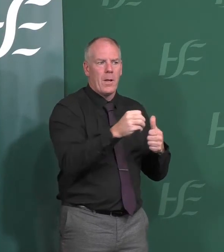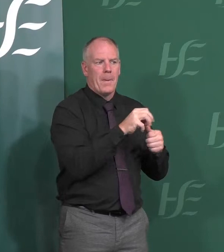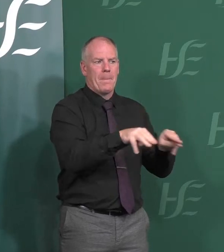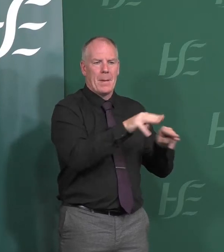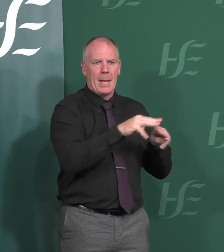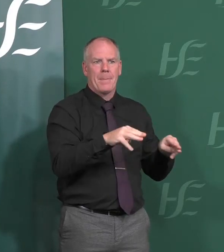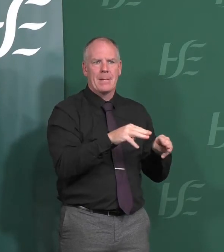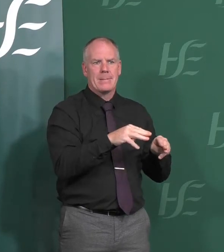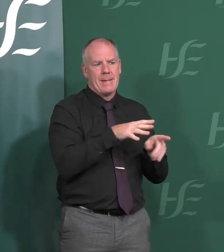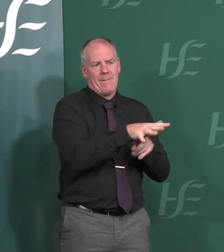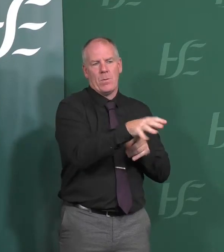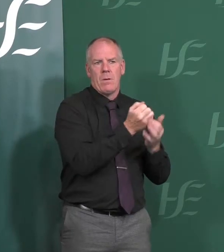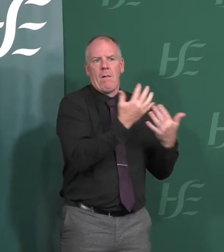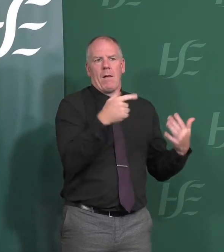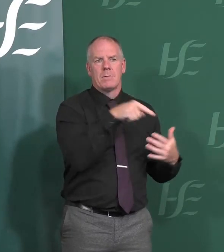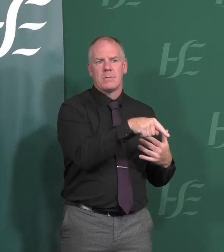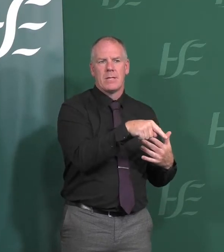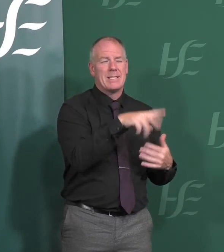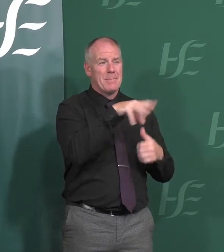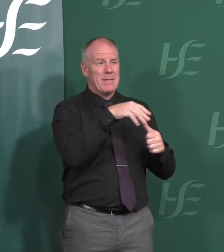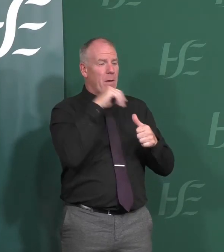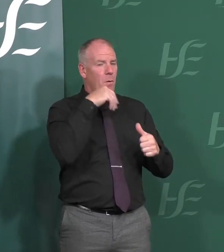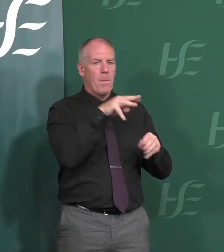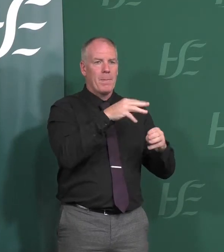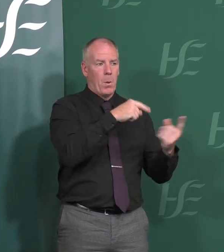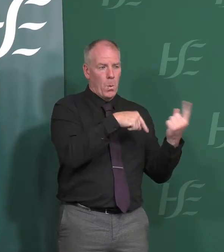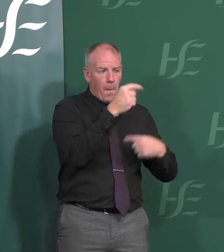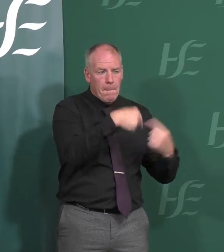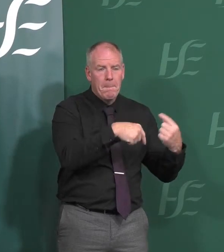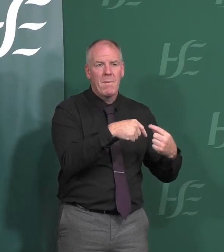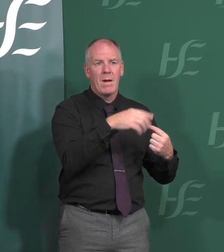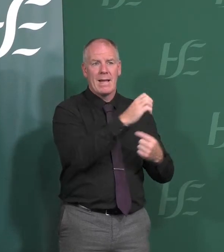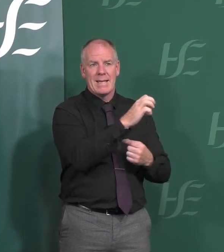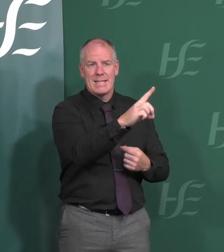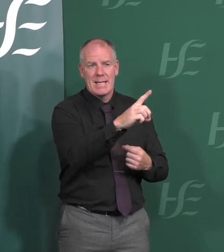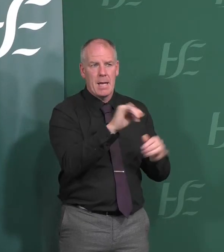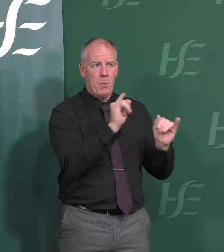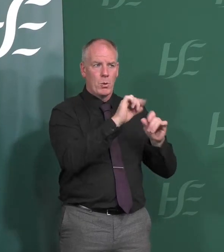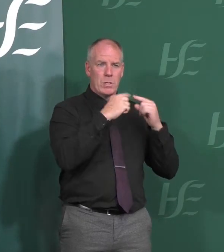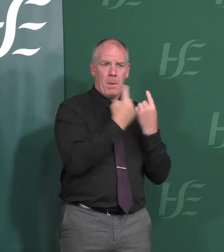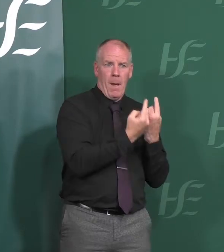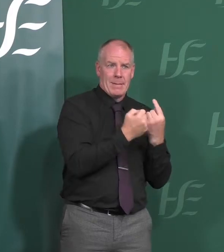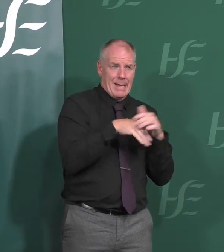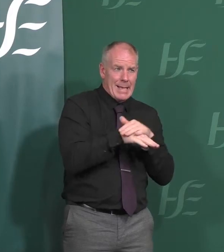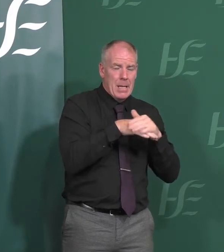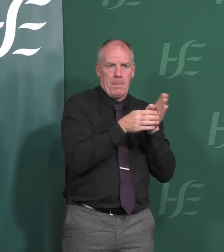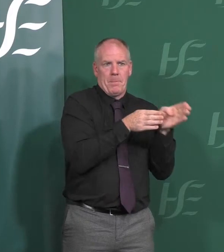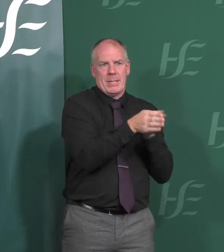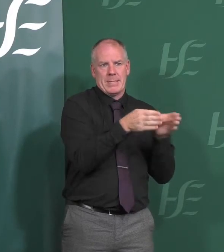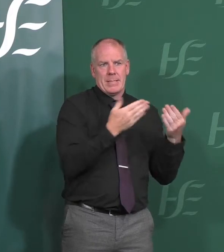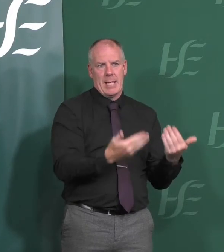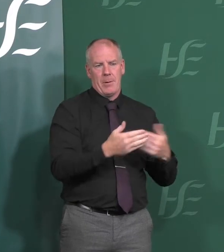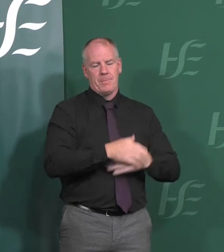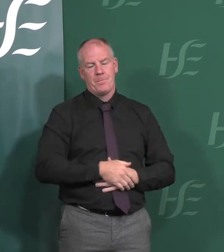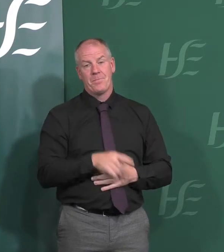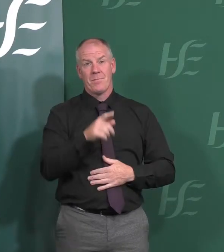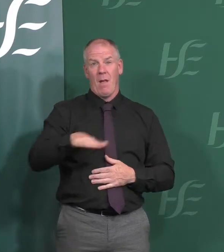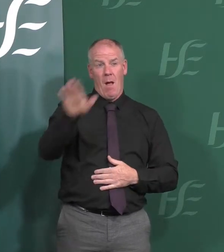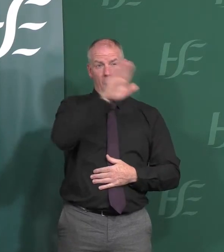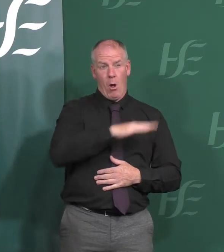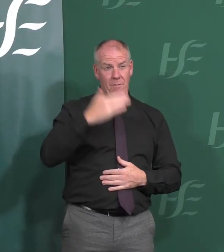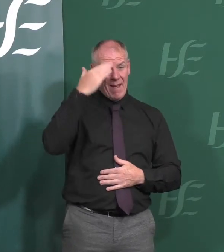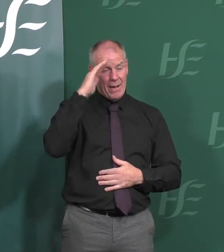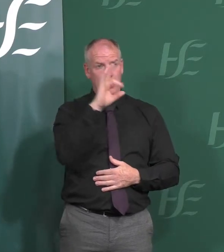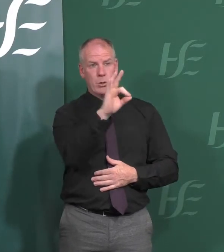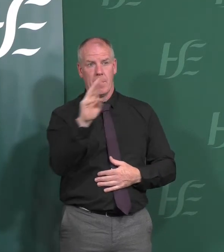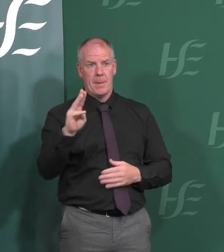particularly demonstrating itself in attendances and on ED, emergency departments at the moment. In addition, GPs around the country have